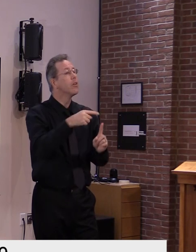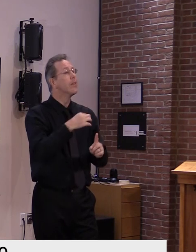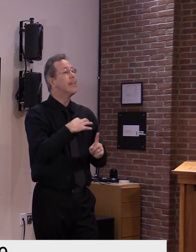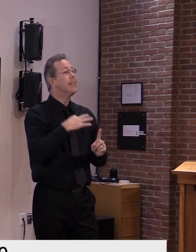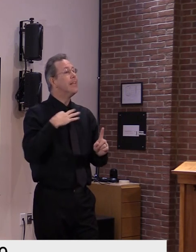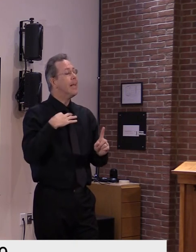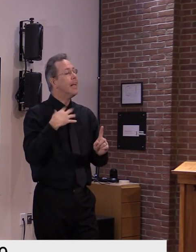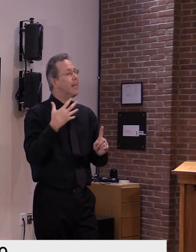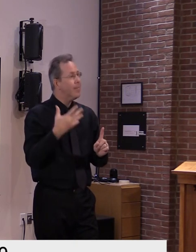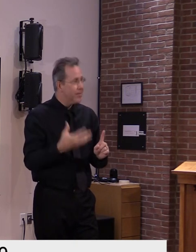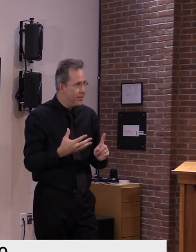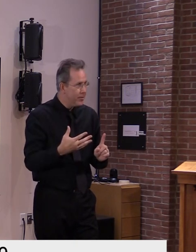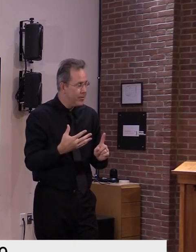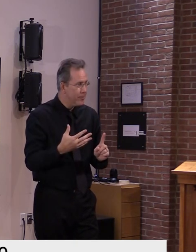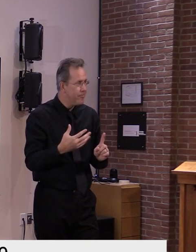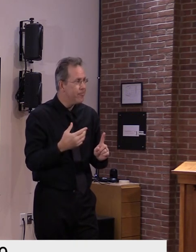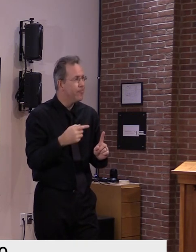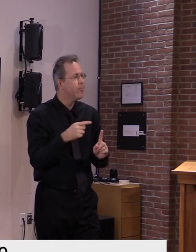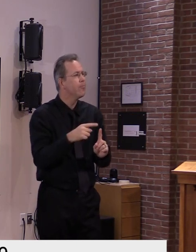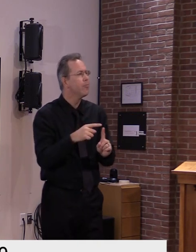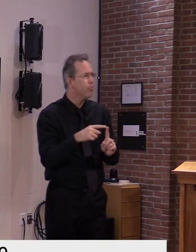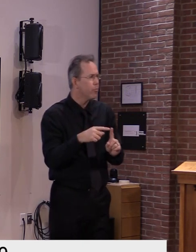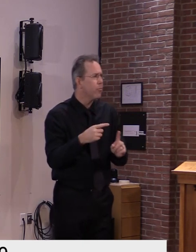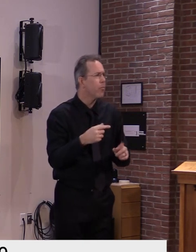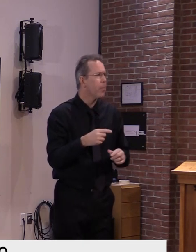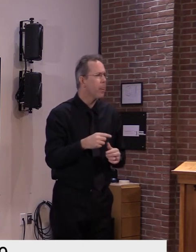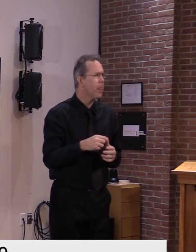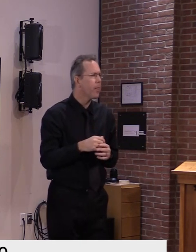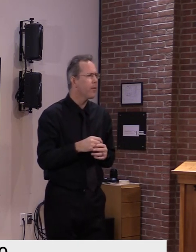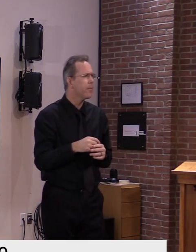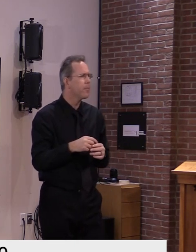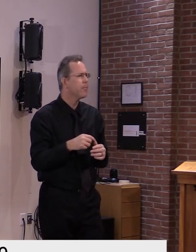Living, Monica Hutt, spends a lot of time on the phone